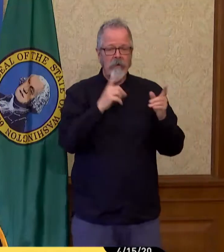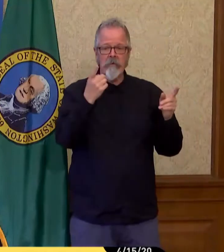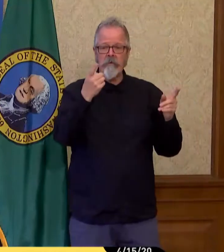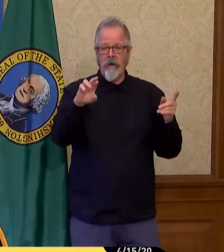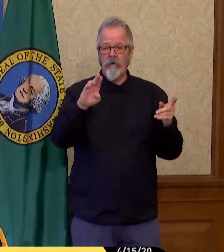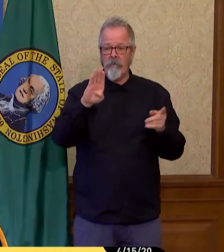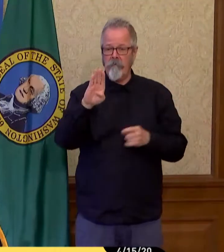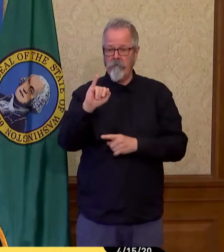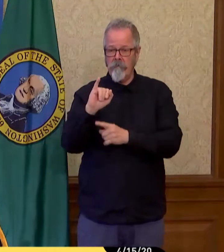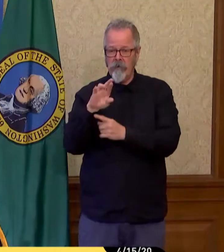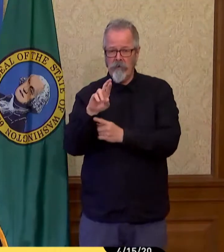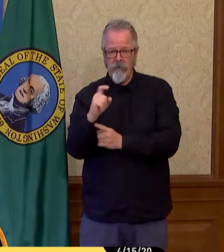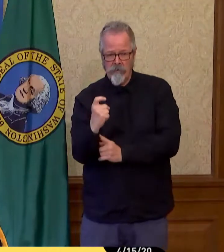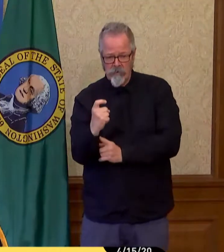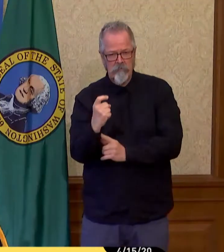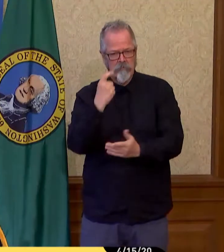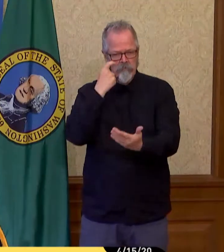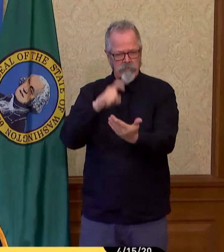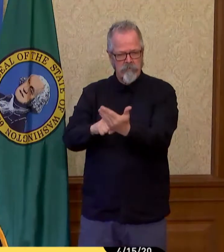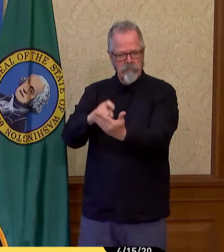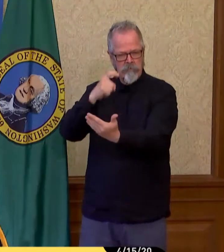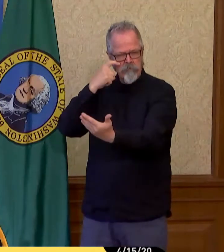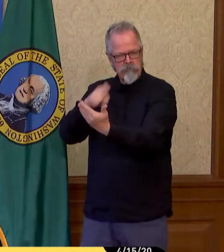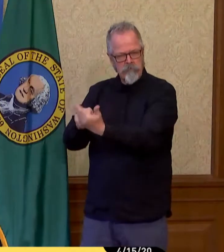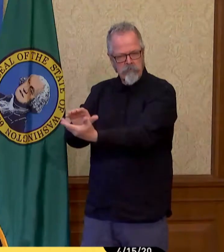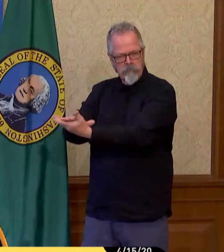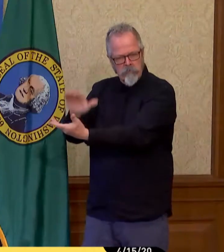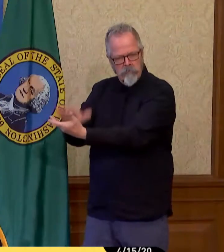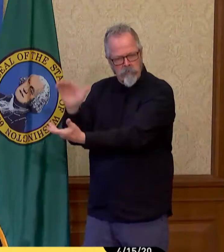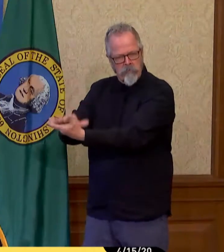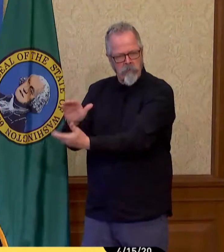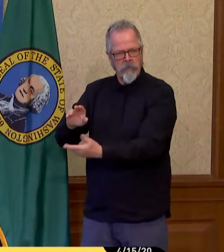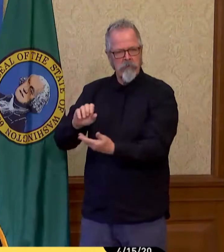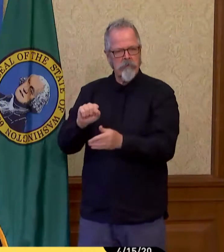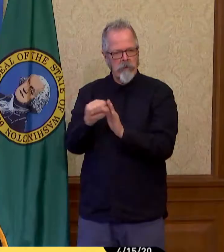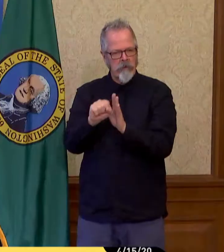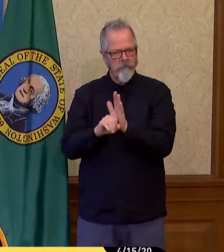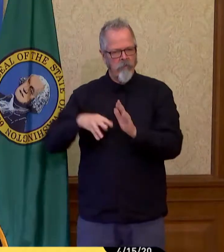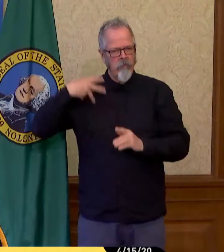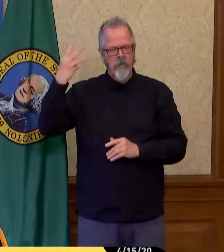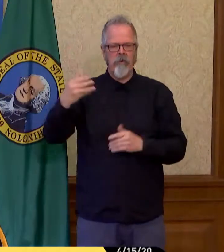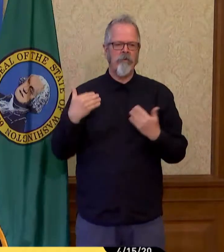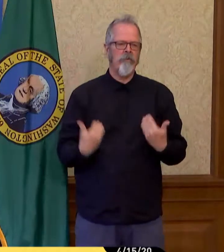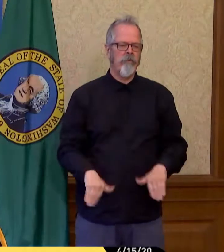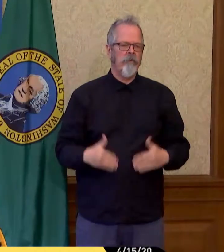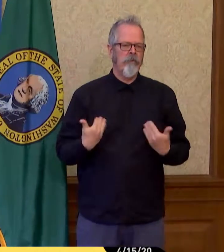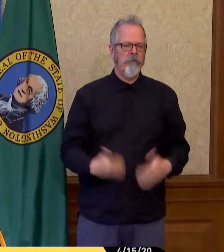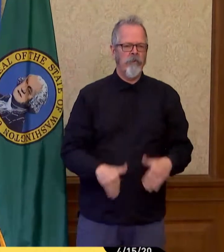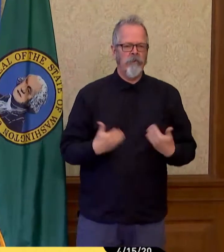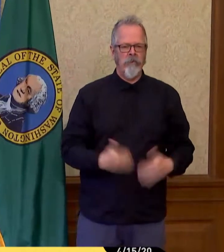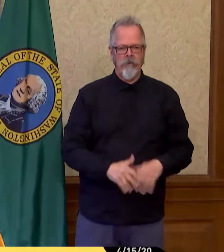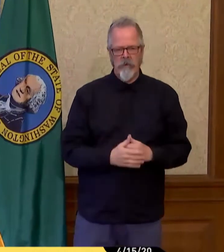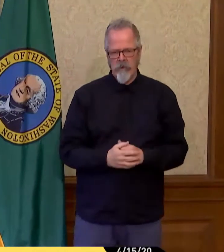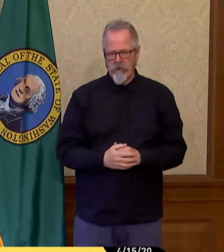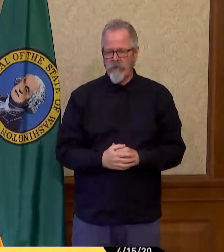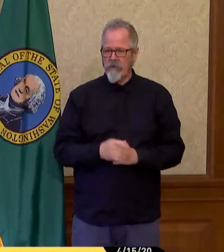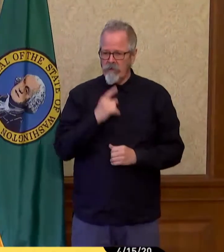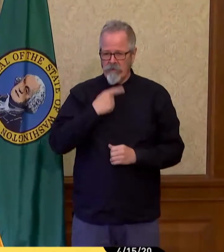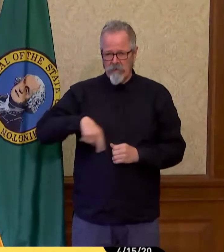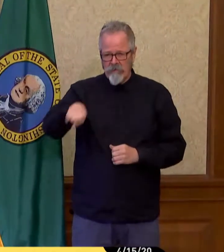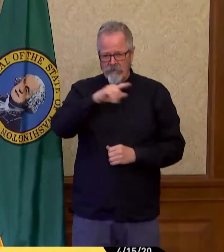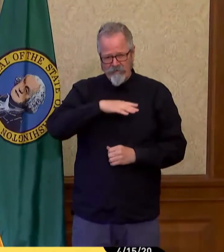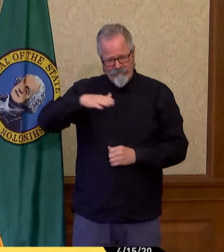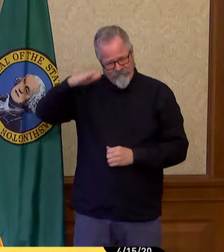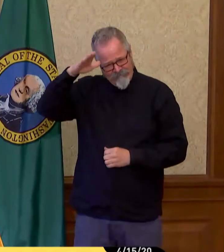Washingtonians all over the state really putting their shoulder to the wheel and honoring this stay home, stay healthy order. There's just a lot of good things being done